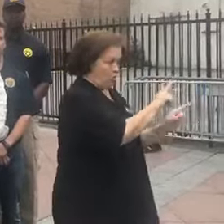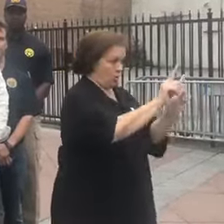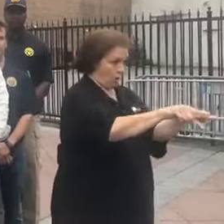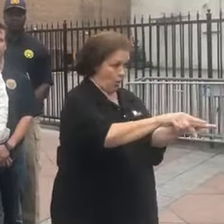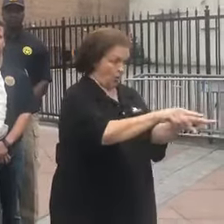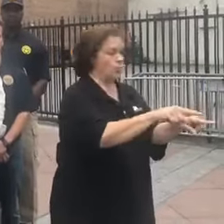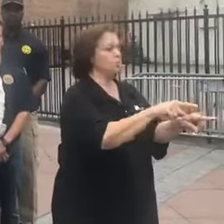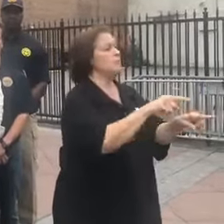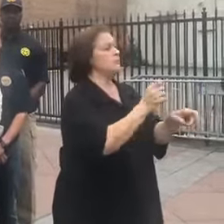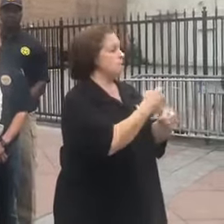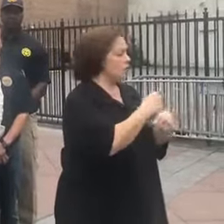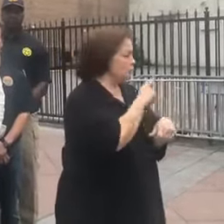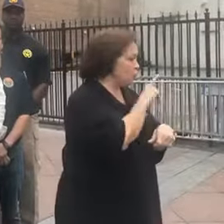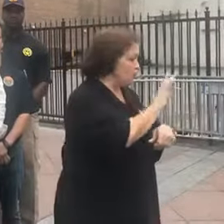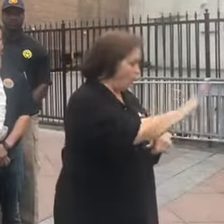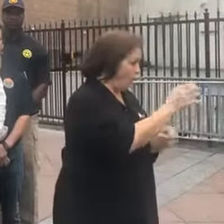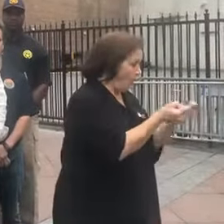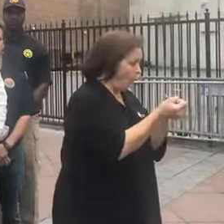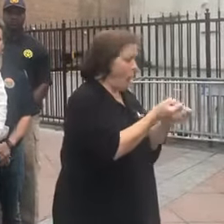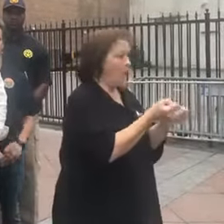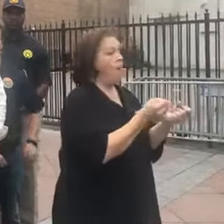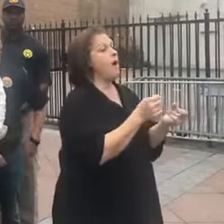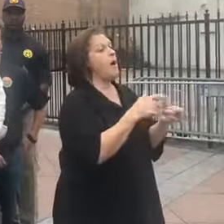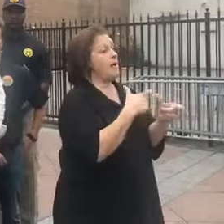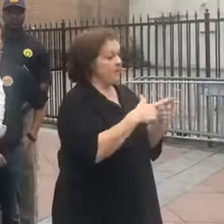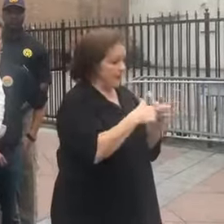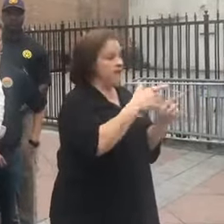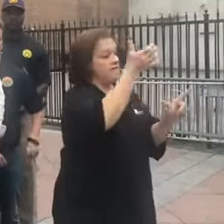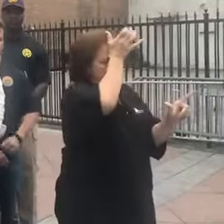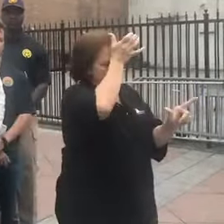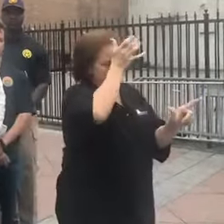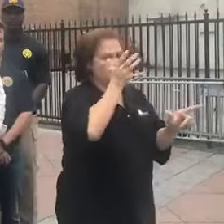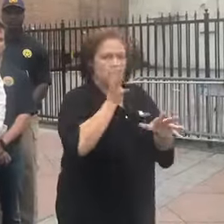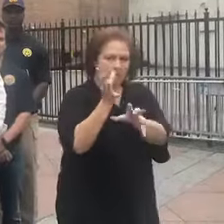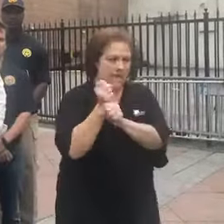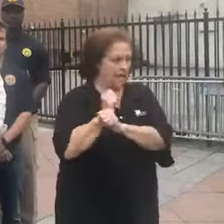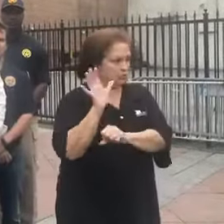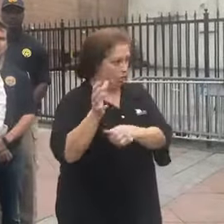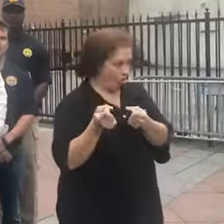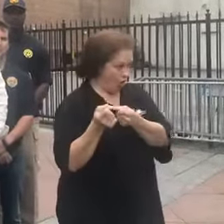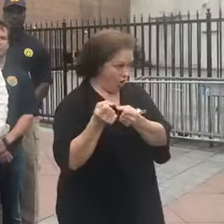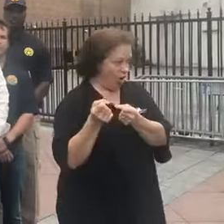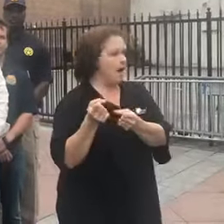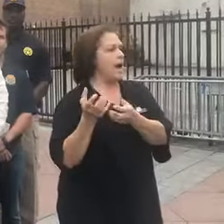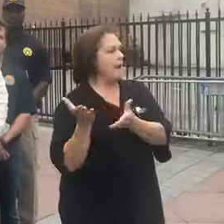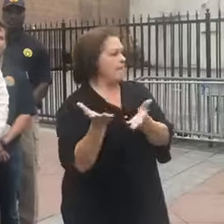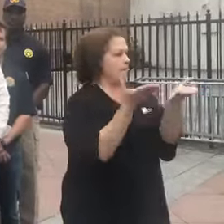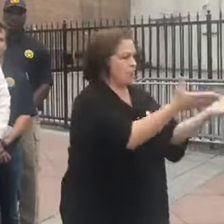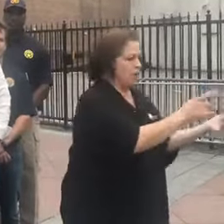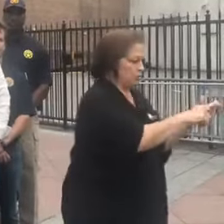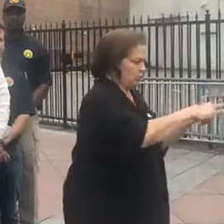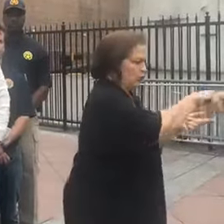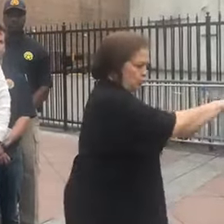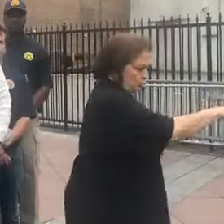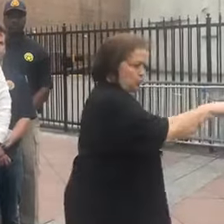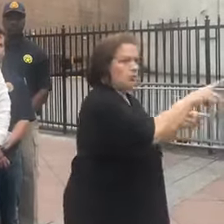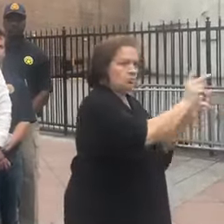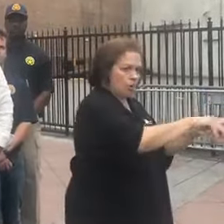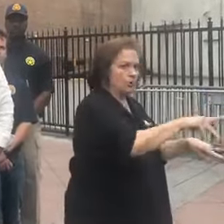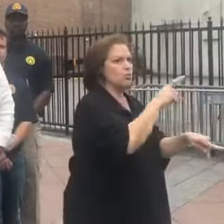information, ensure it's their car, get their keys, get the car, and bring it back to them. No one's coming to get their car. The firefighters will be getting the cars and bringing them to